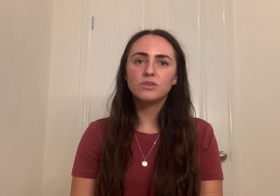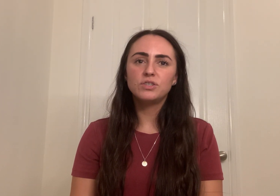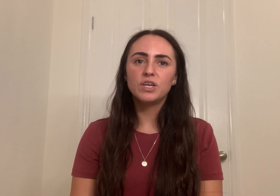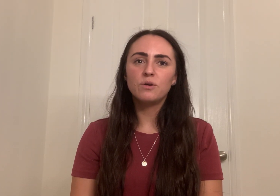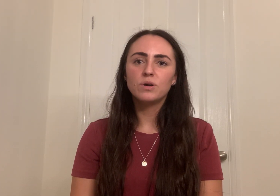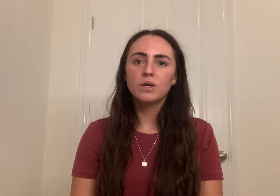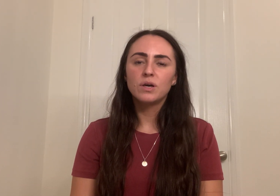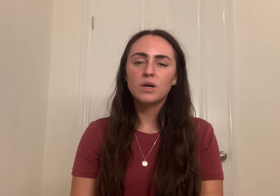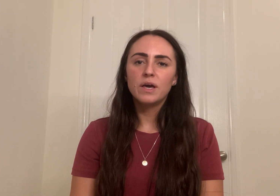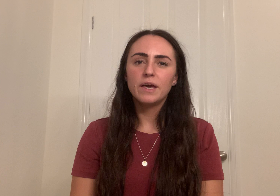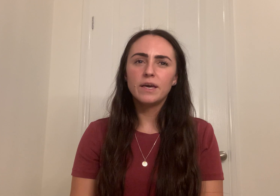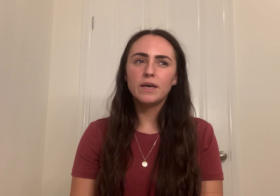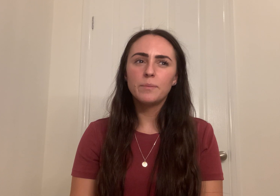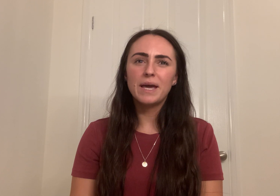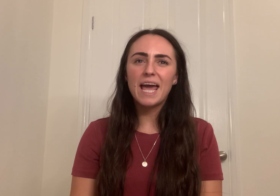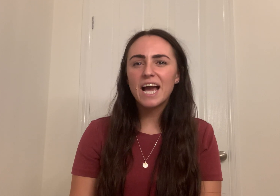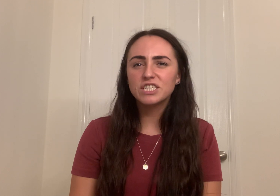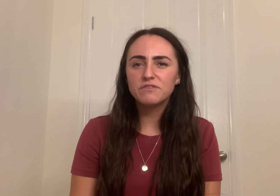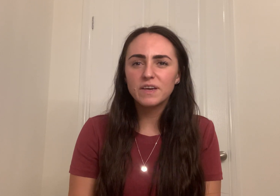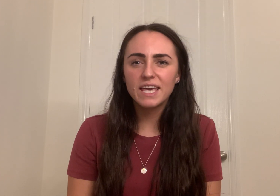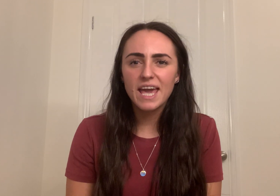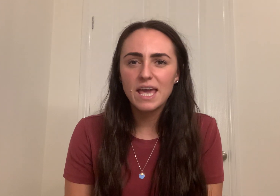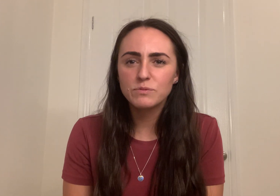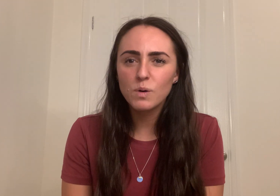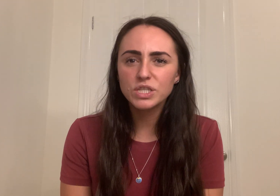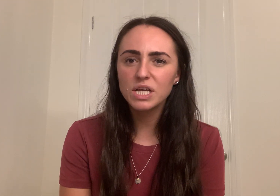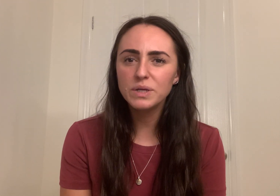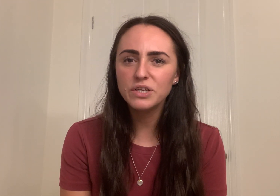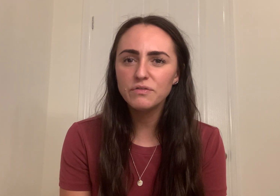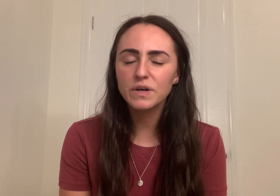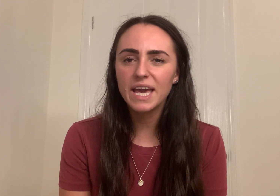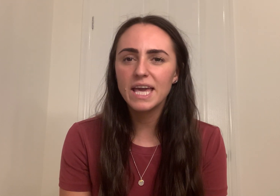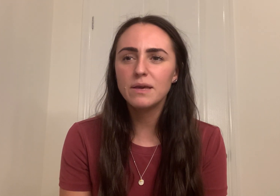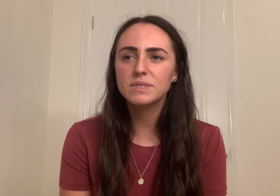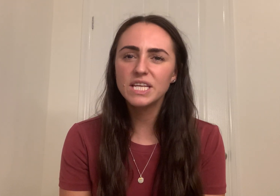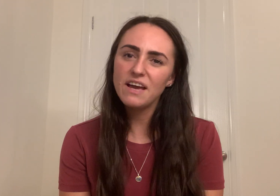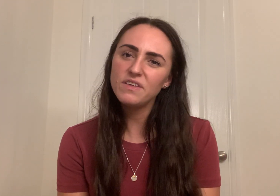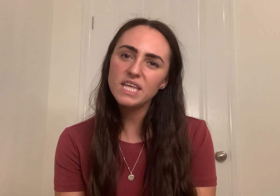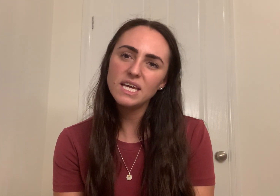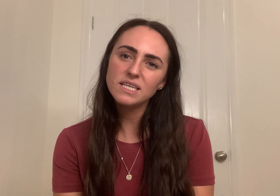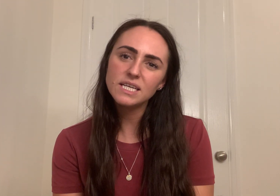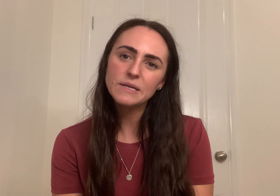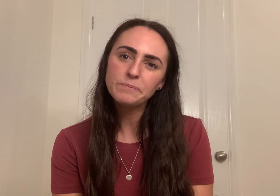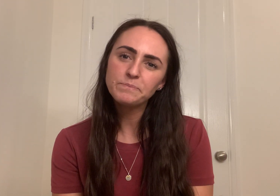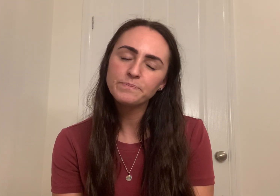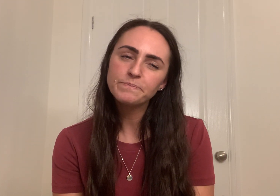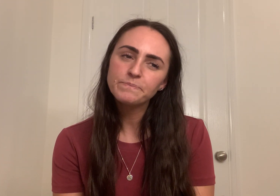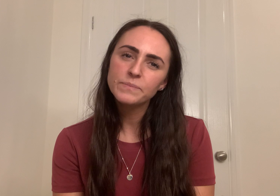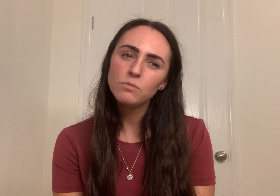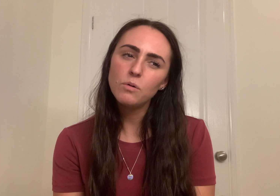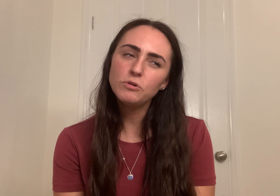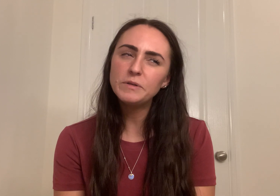do an action for games. What shall we do for games? Can you have a think? What would we do